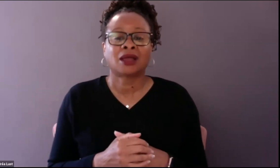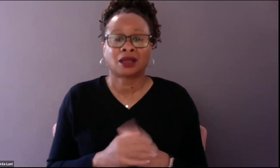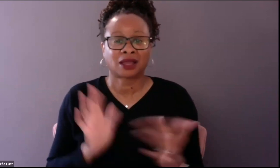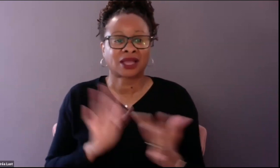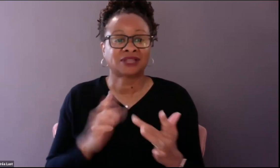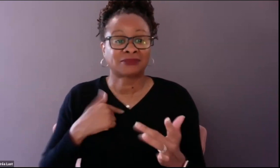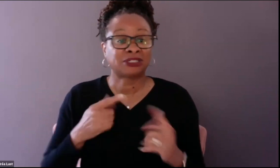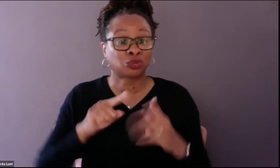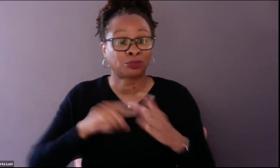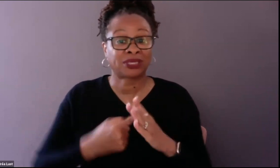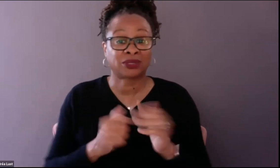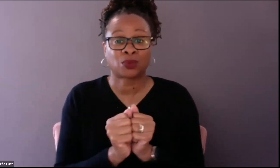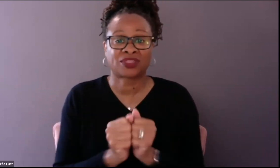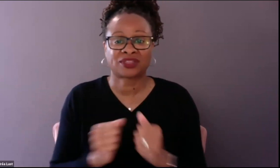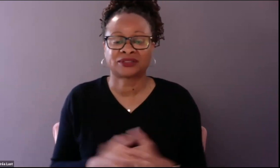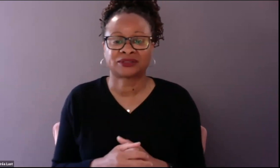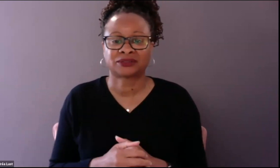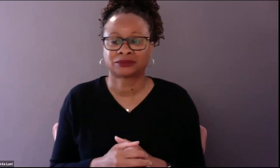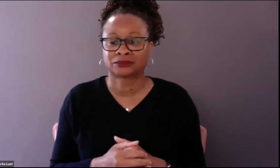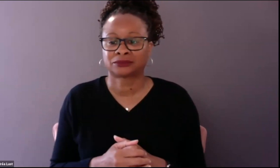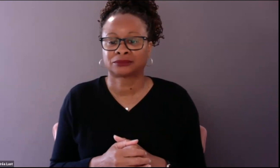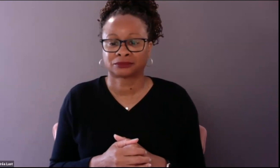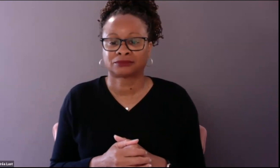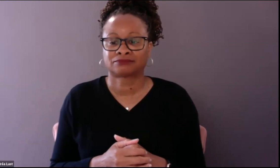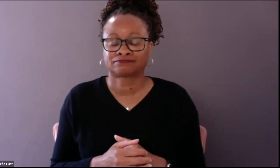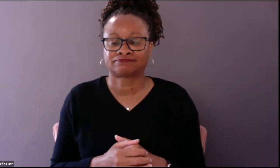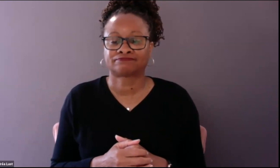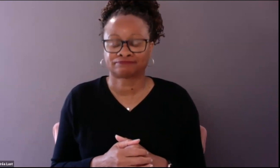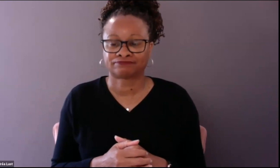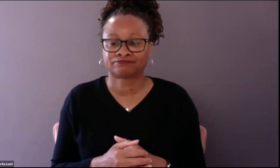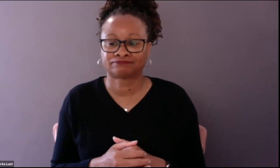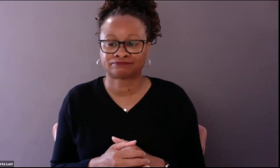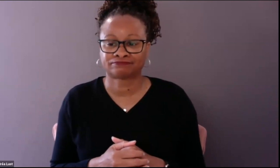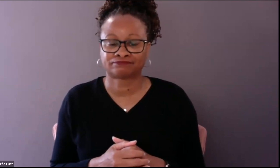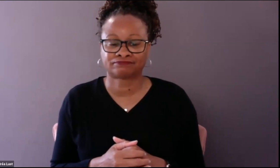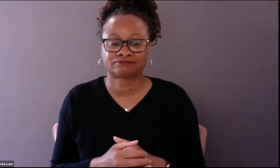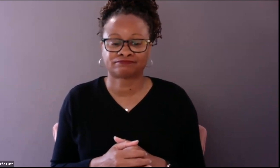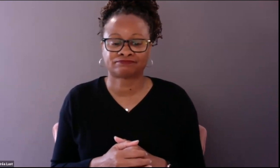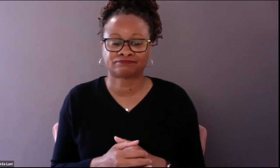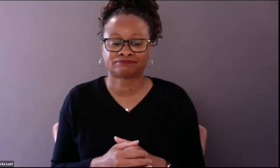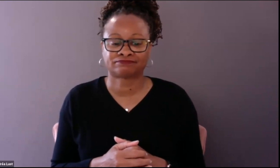with through I'm a Twitter. So I will give